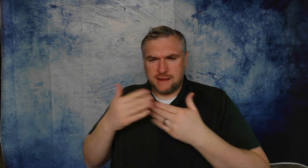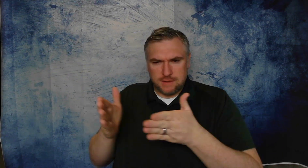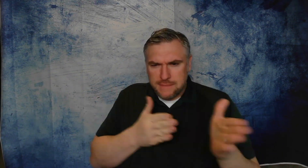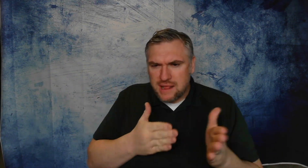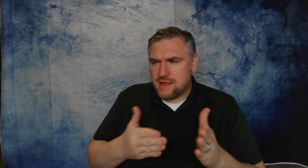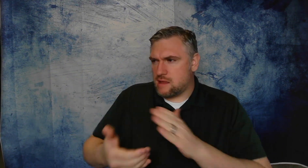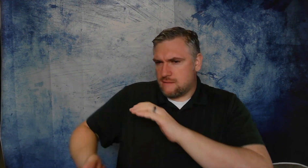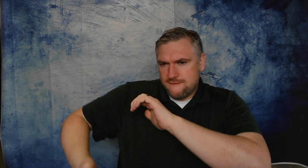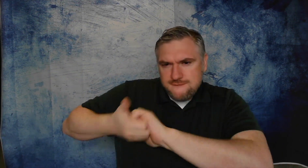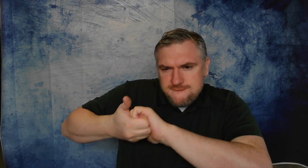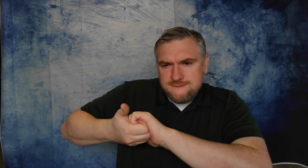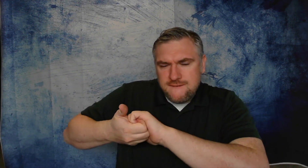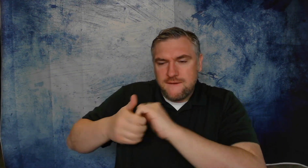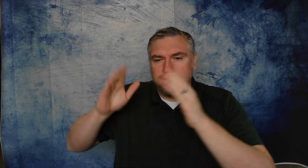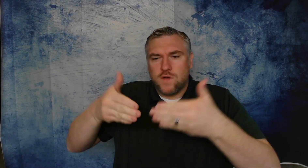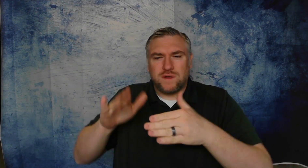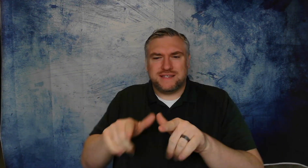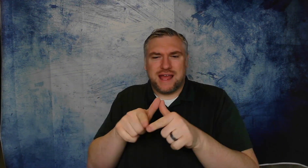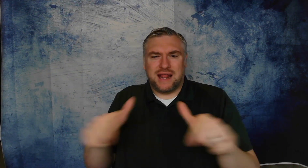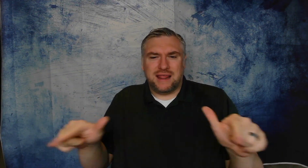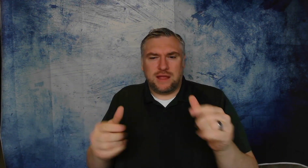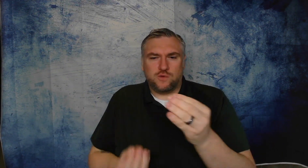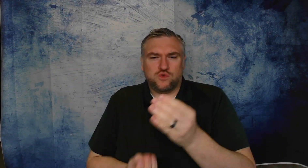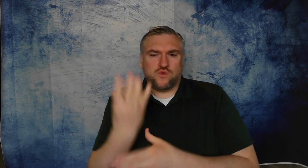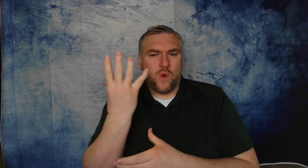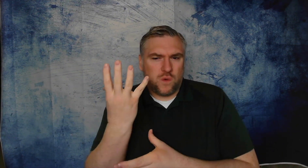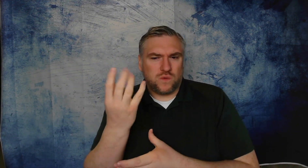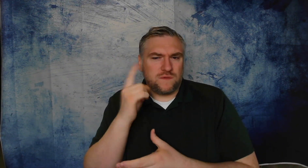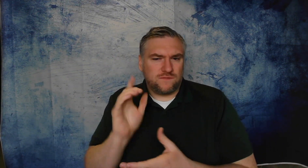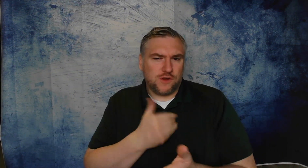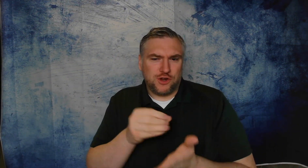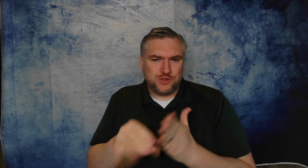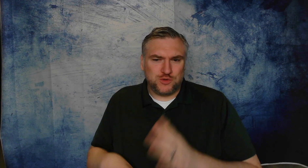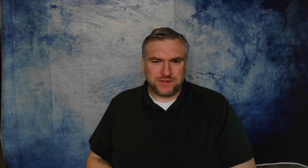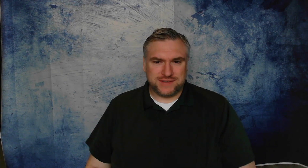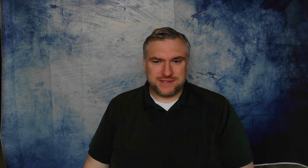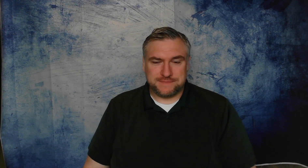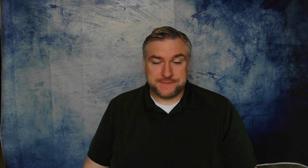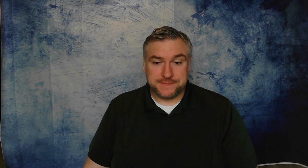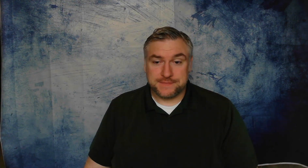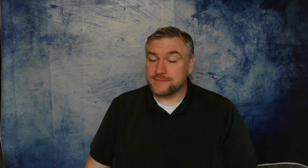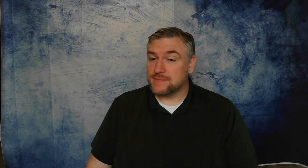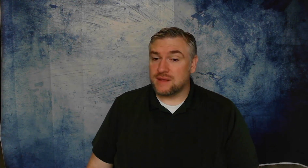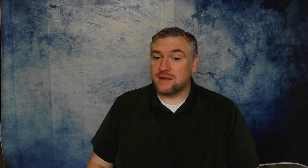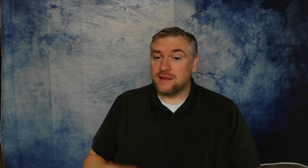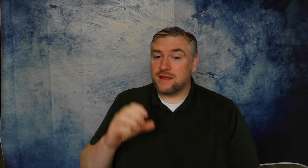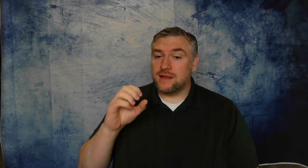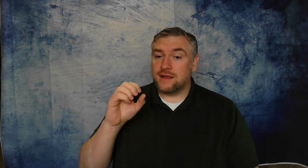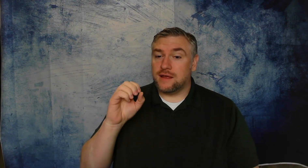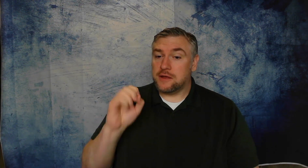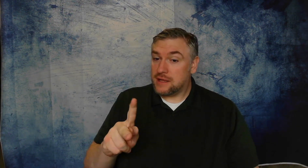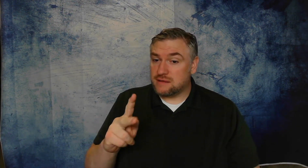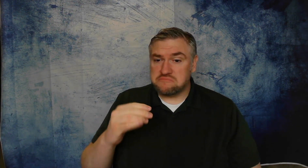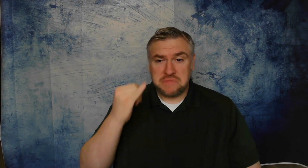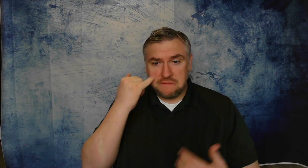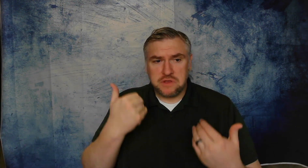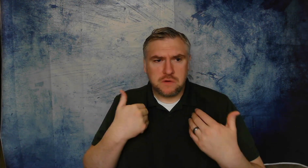doing? Have a reason, have a plan that will help the students grow and thrive together.